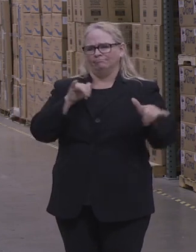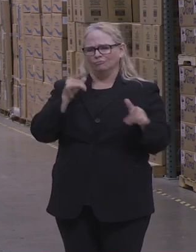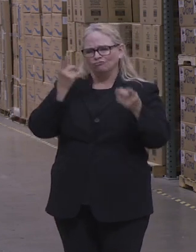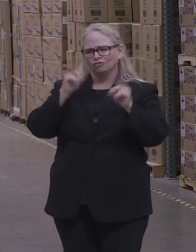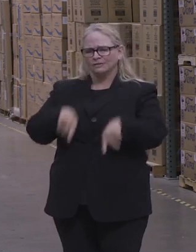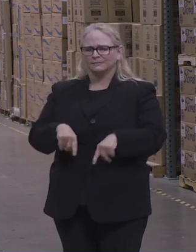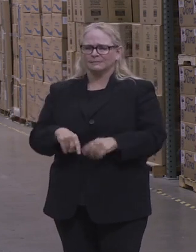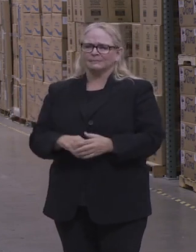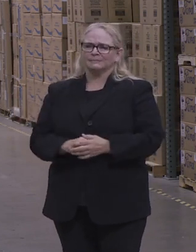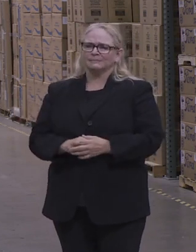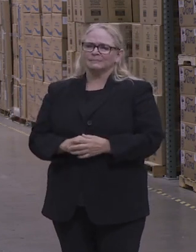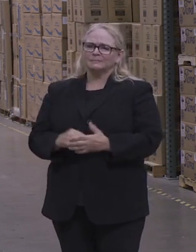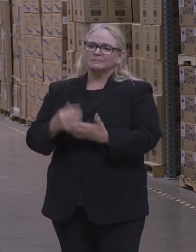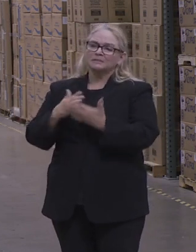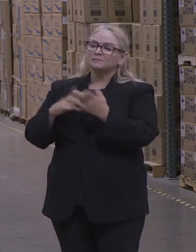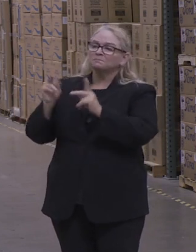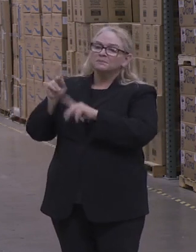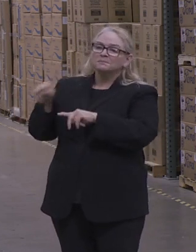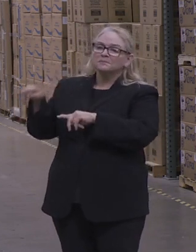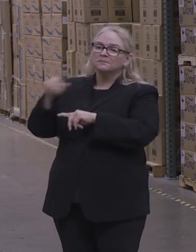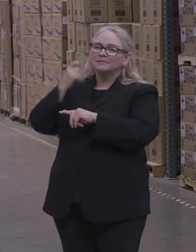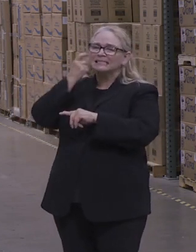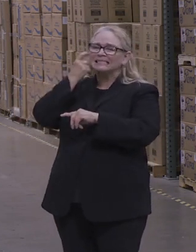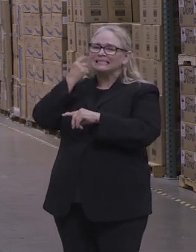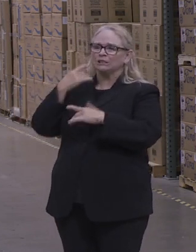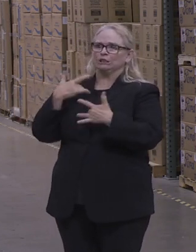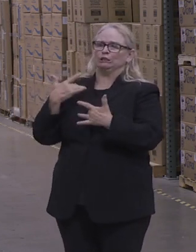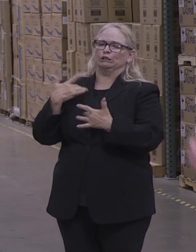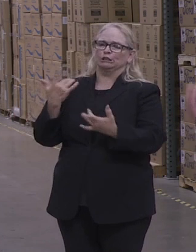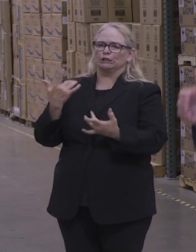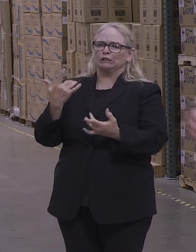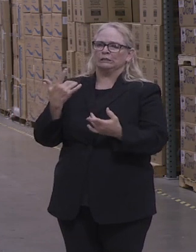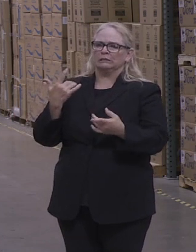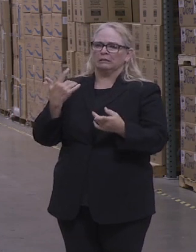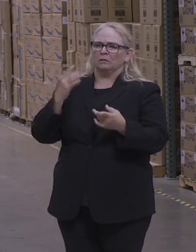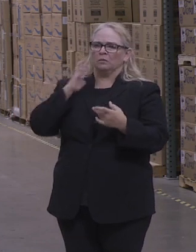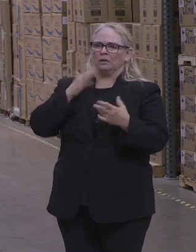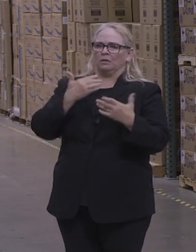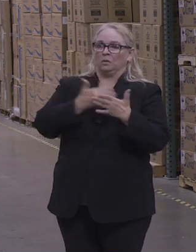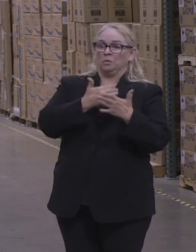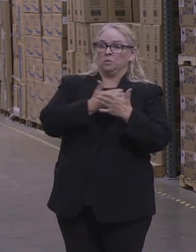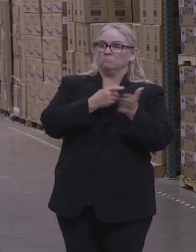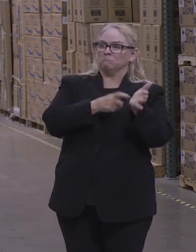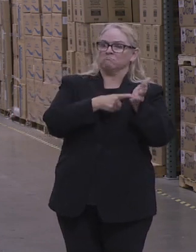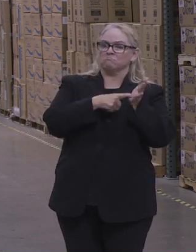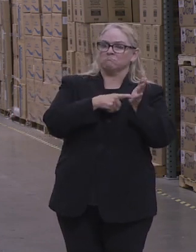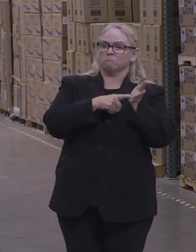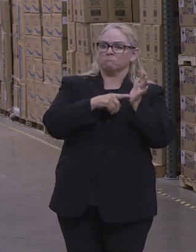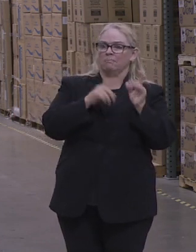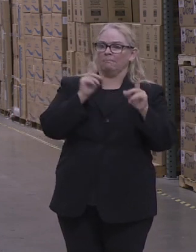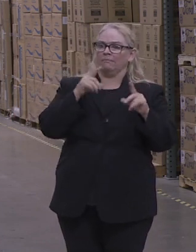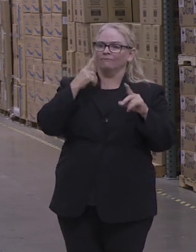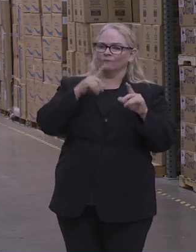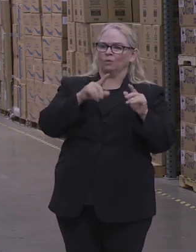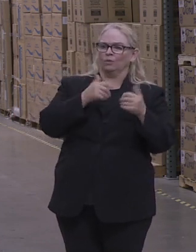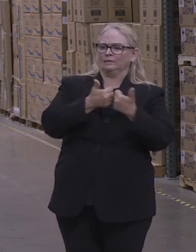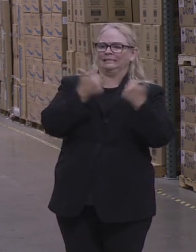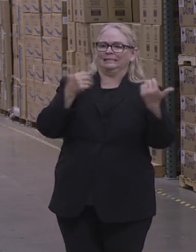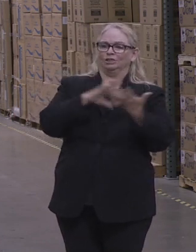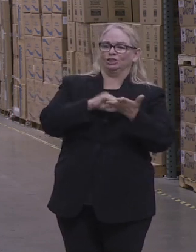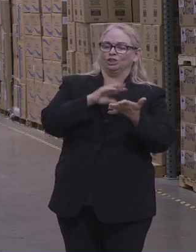concerned about our recent mandates related to distance learning for those 35 counties now that are on the monitoring